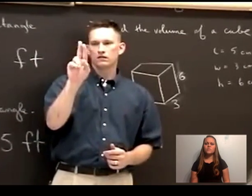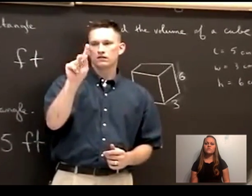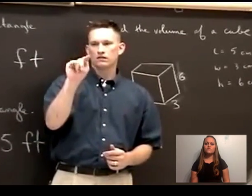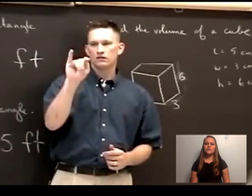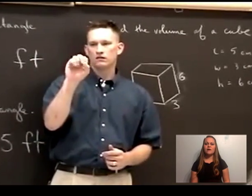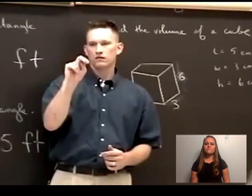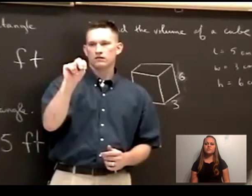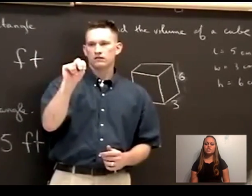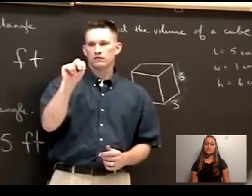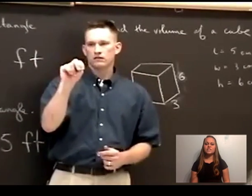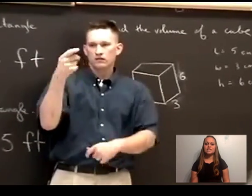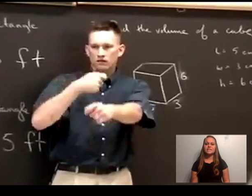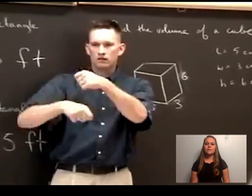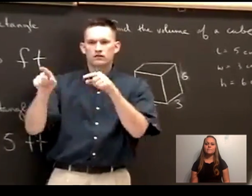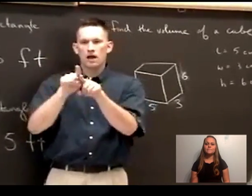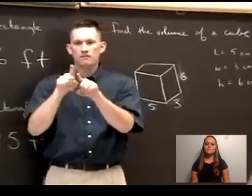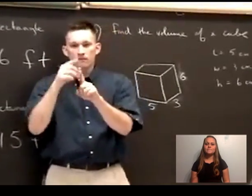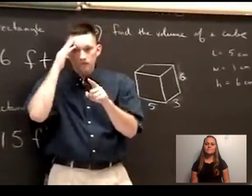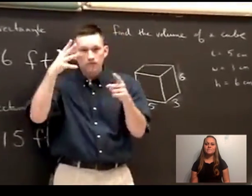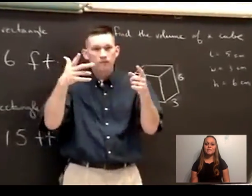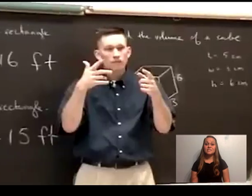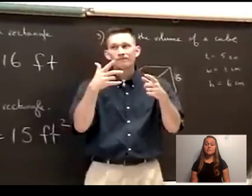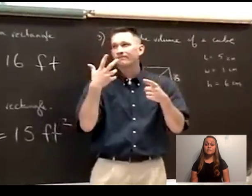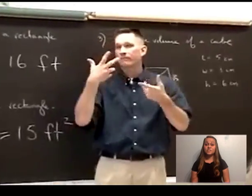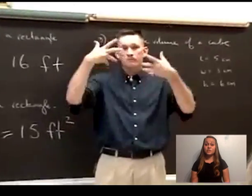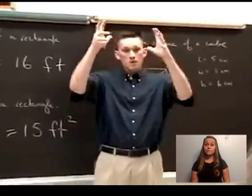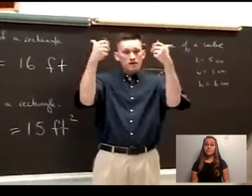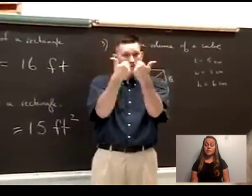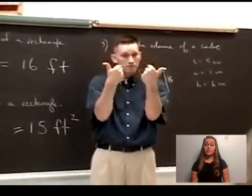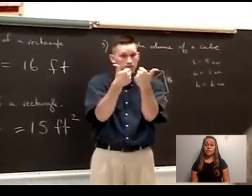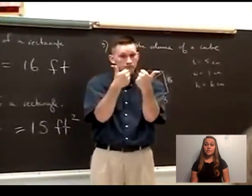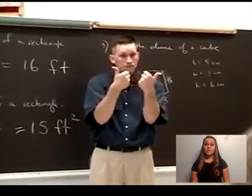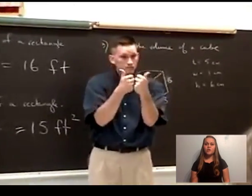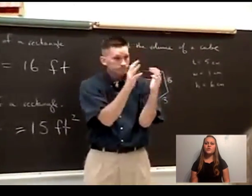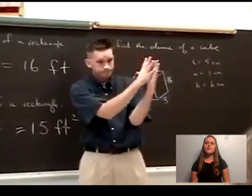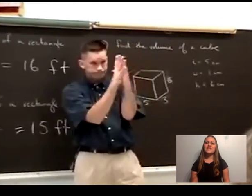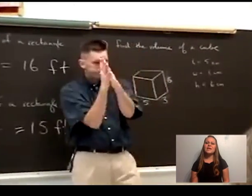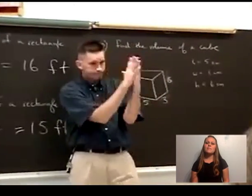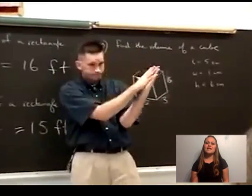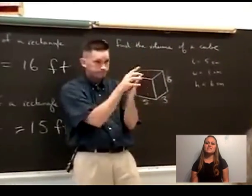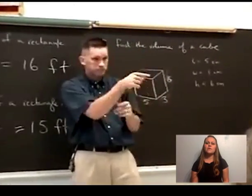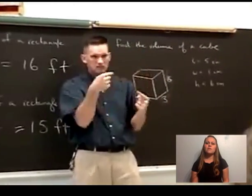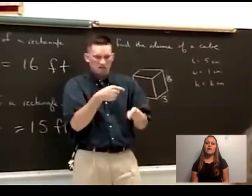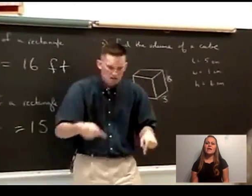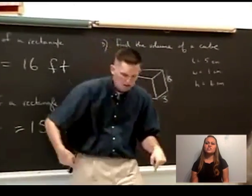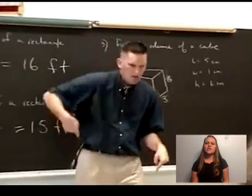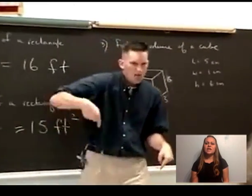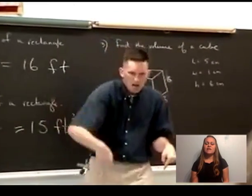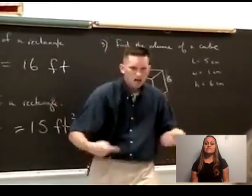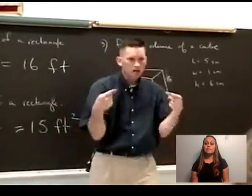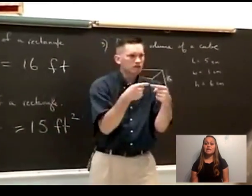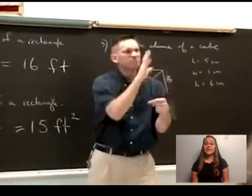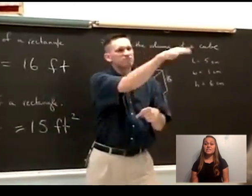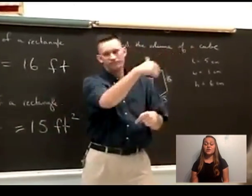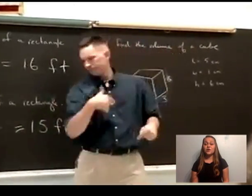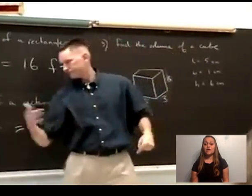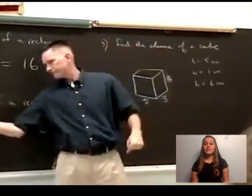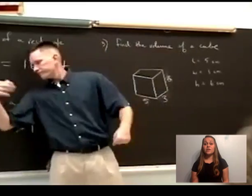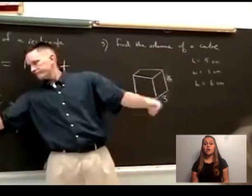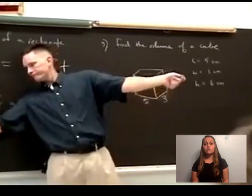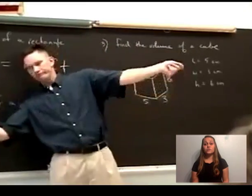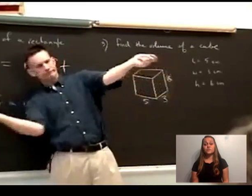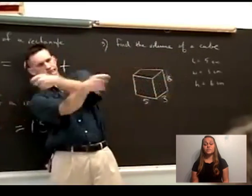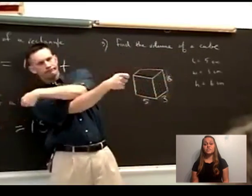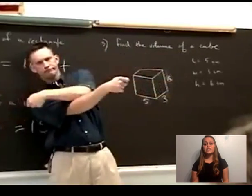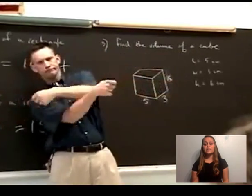What's the word for that, for changing things out? Substitute? You know, in like a basketball match, if somebody gets hurt and